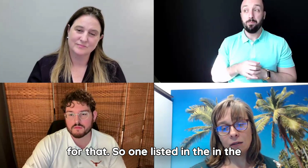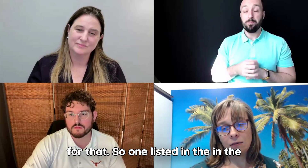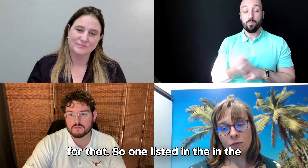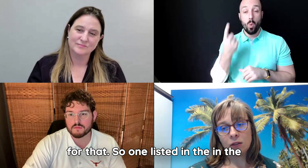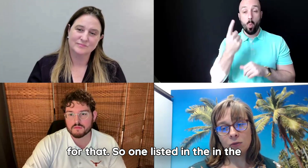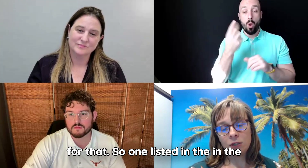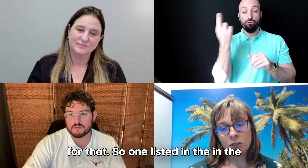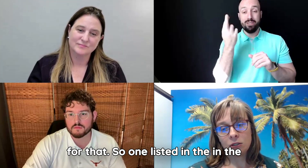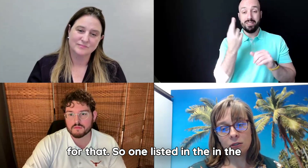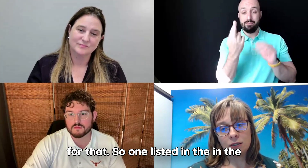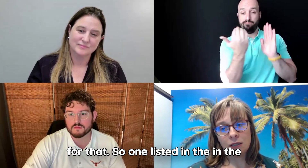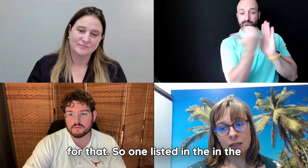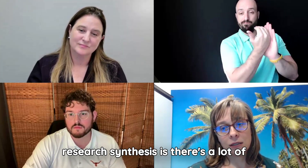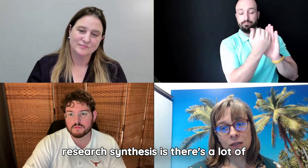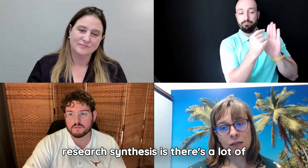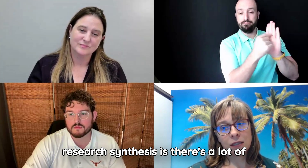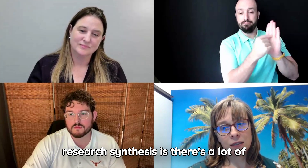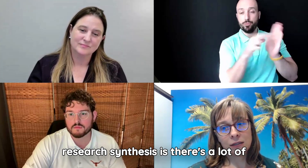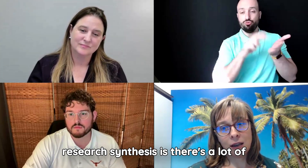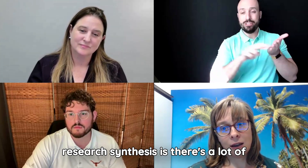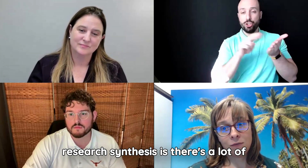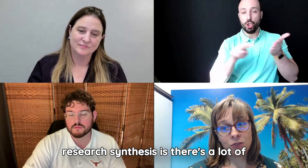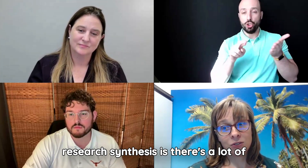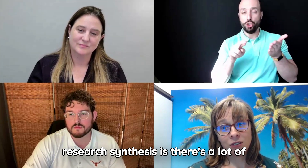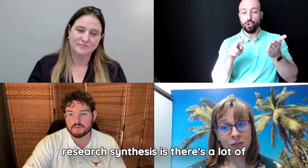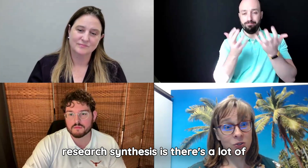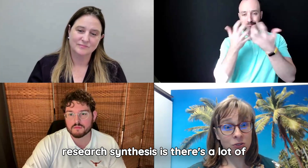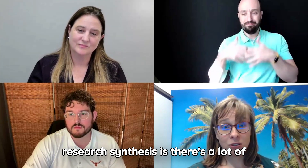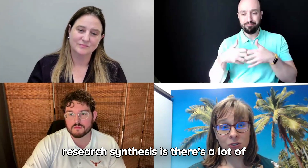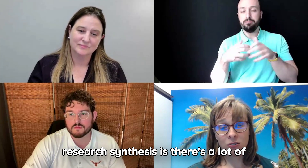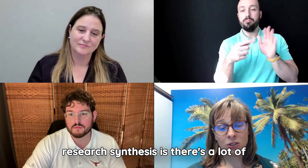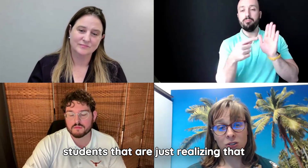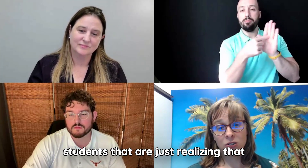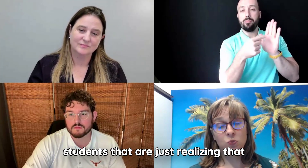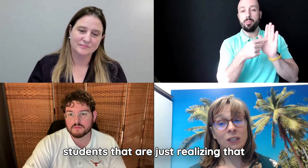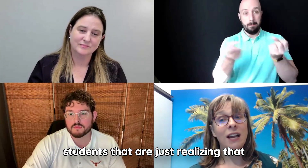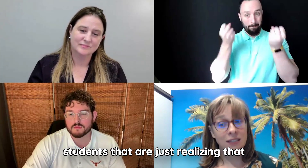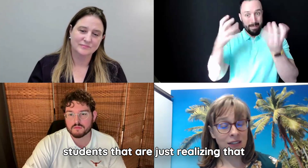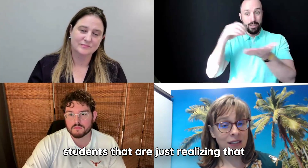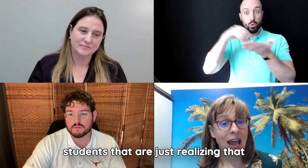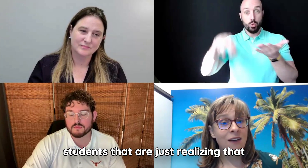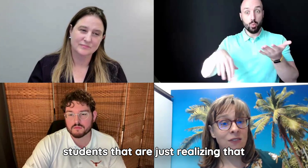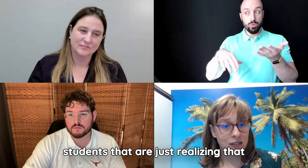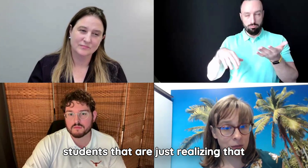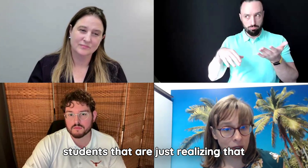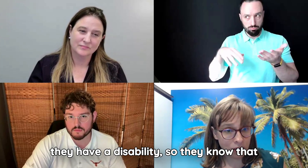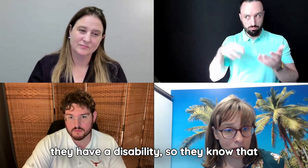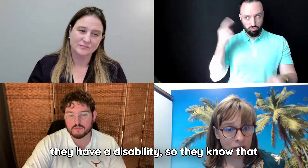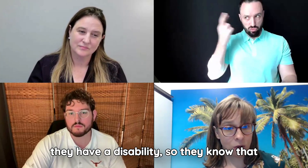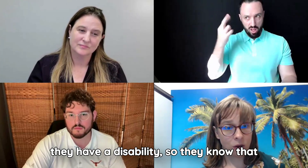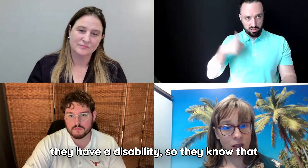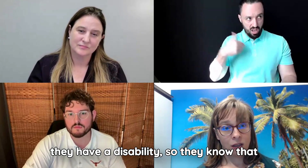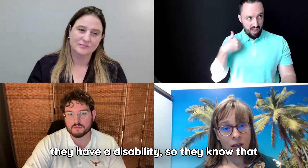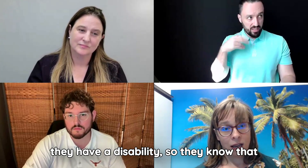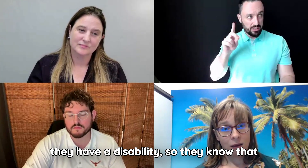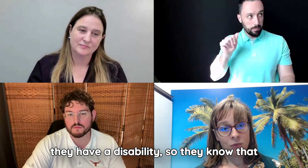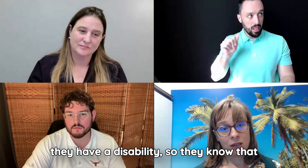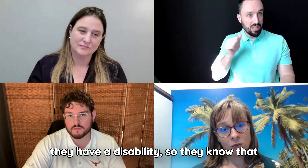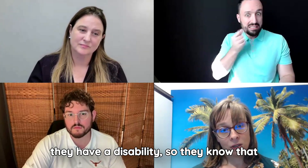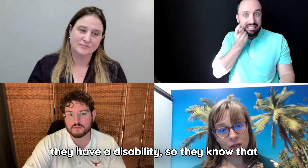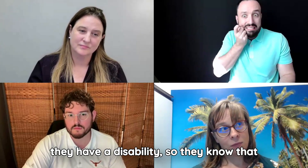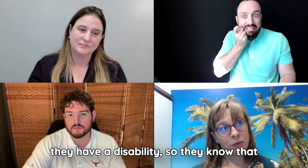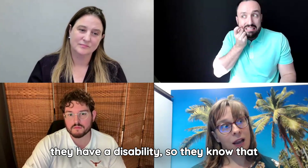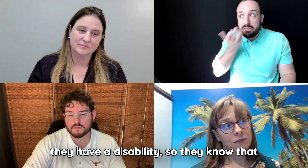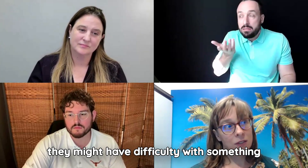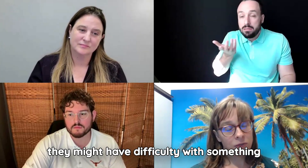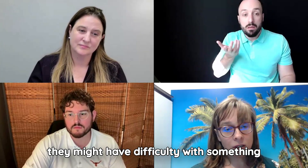in the research synthesis is there's a lot of students that are just realizing that they have a disability. So they